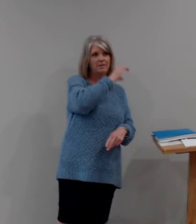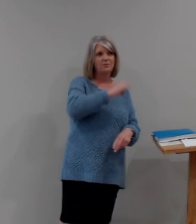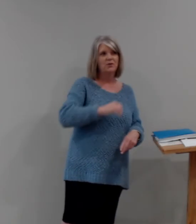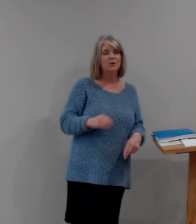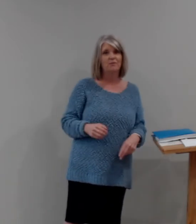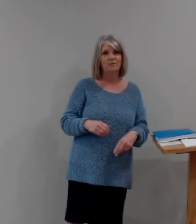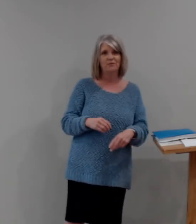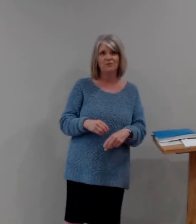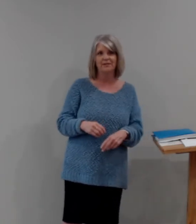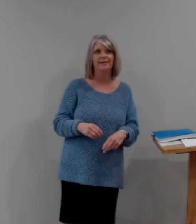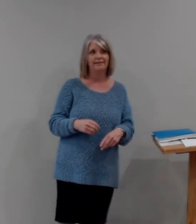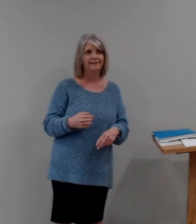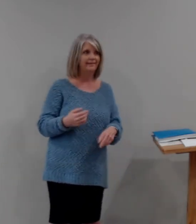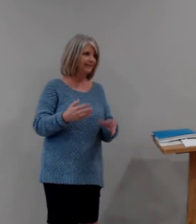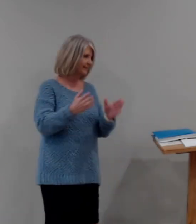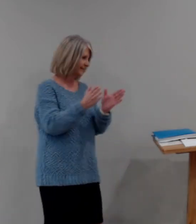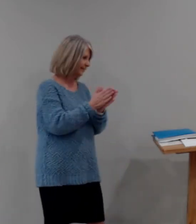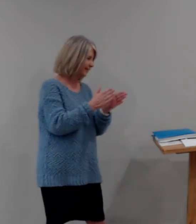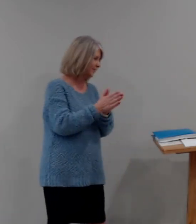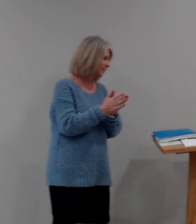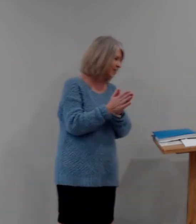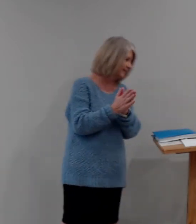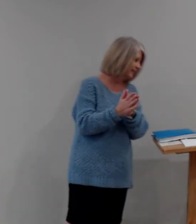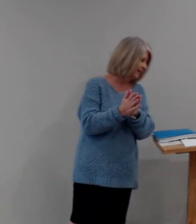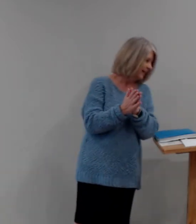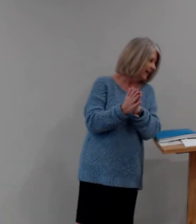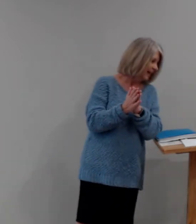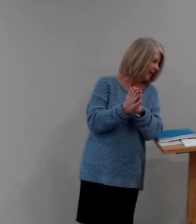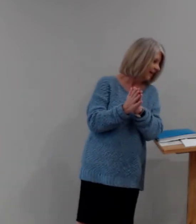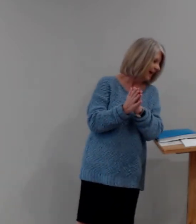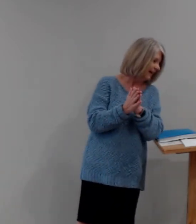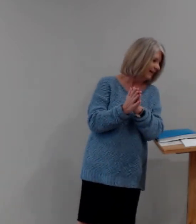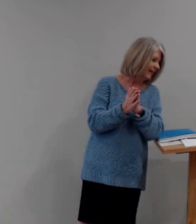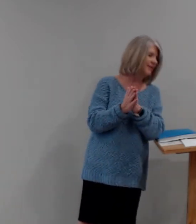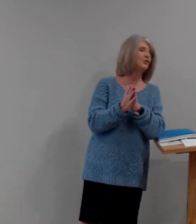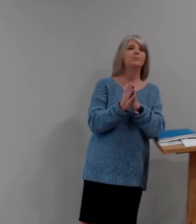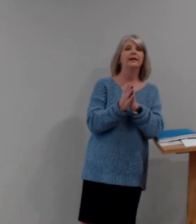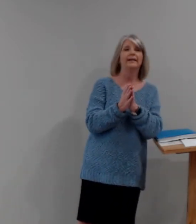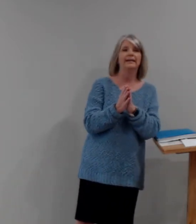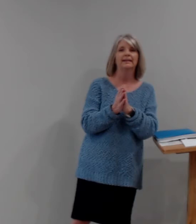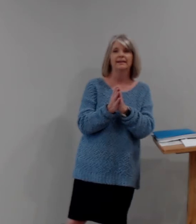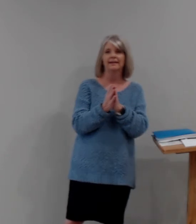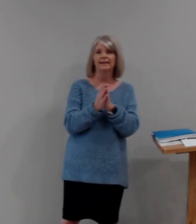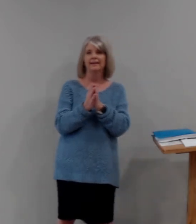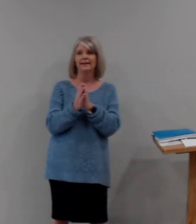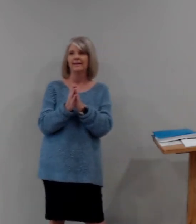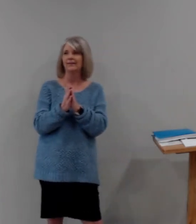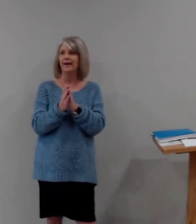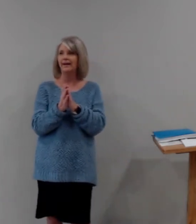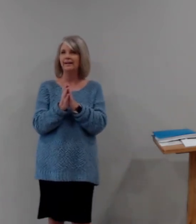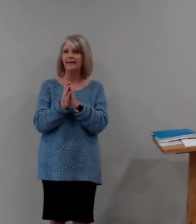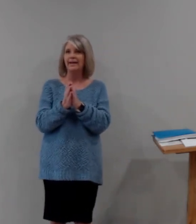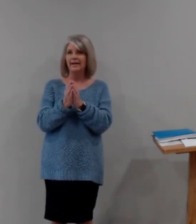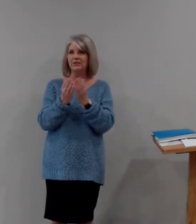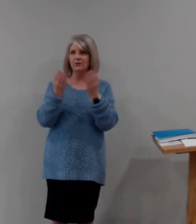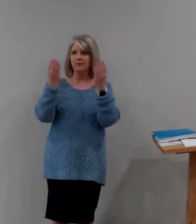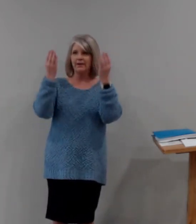we should go over the foods again. Yeah, that was fun. Okay, Easter bunny. Okay, Easter bunny